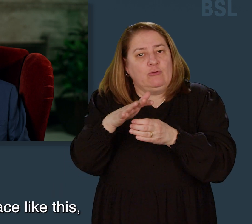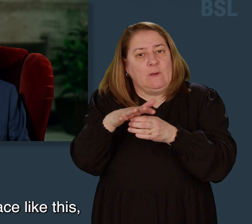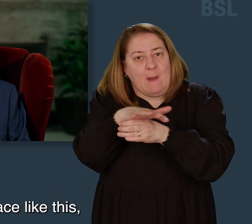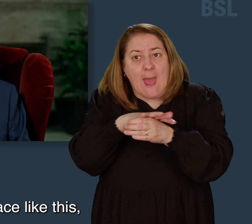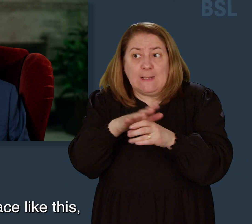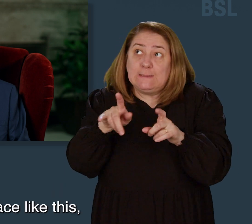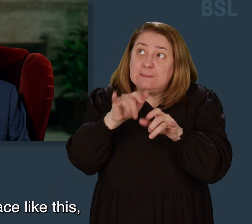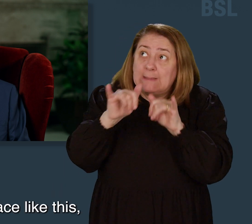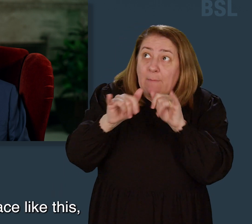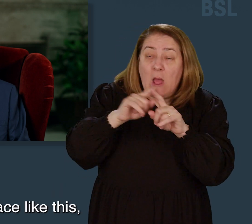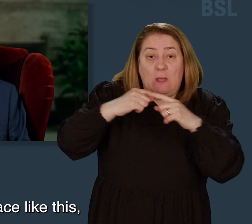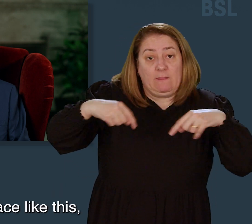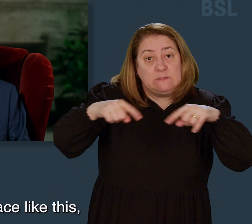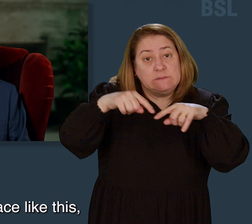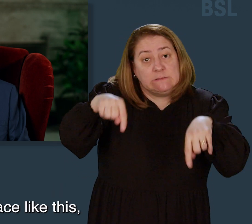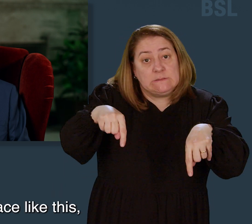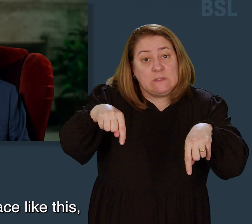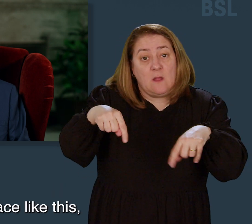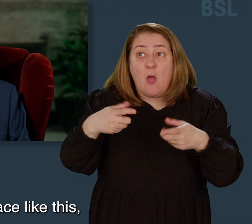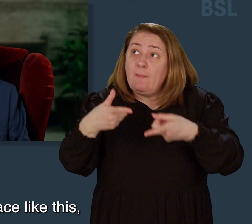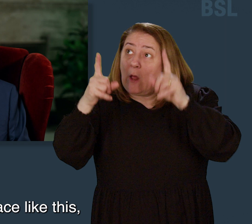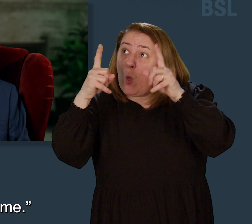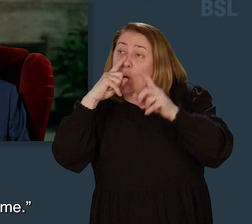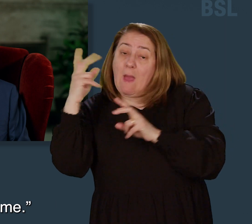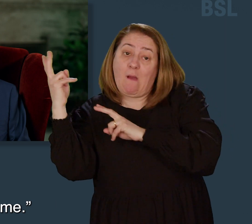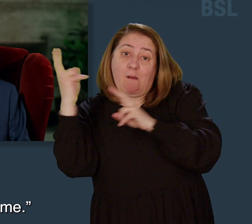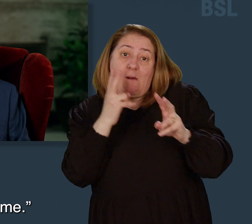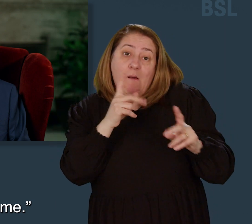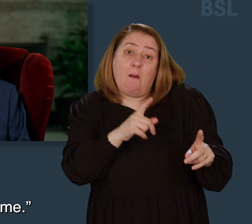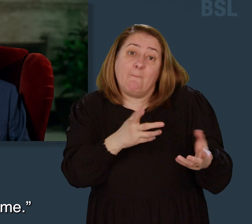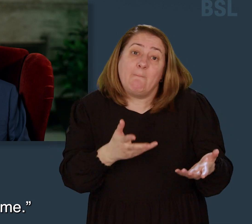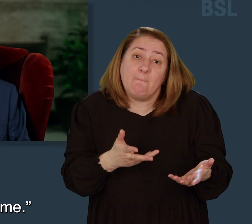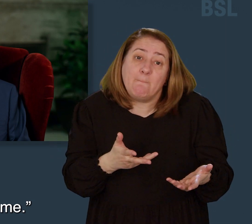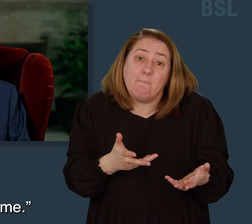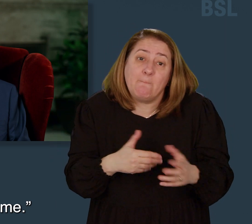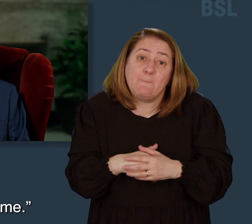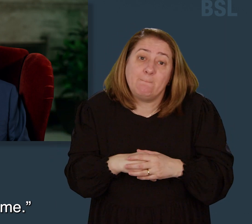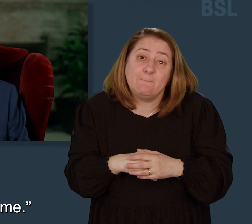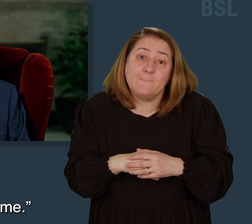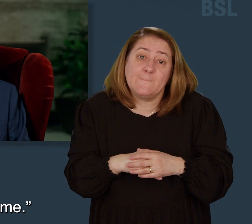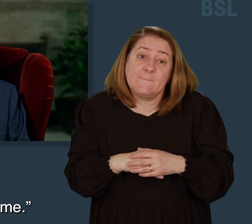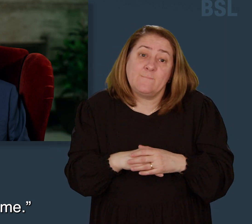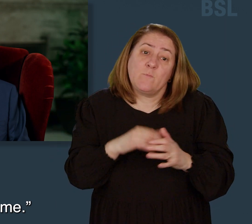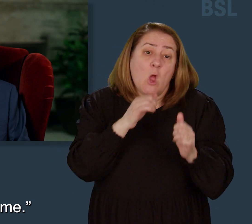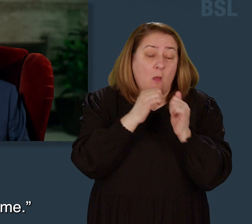sacred place like this, where the Lord could come.